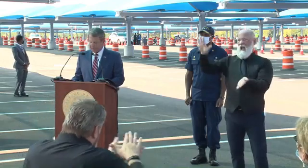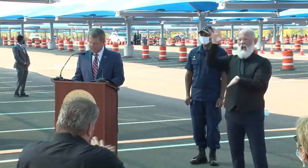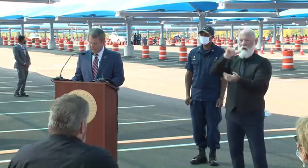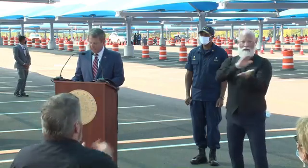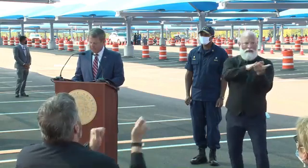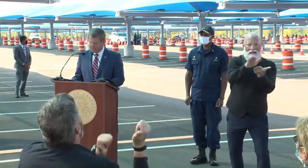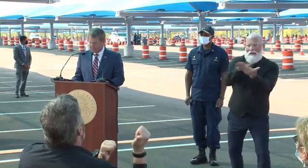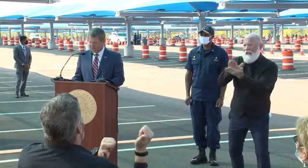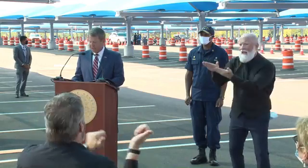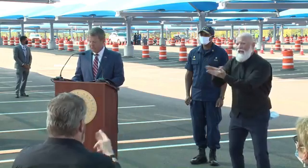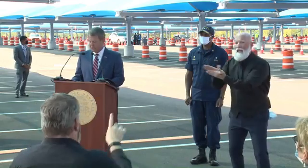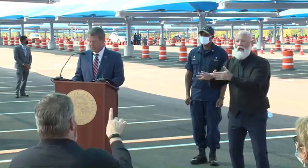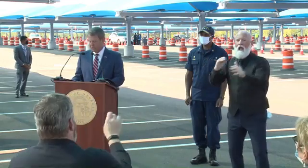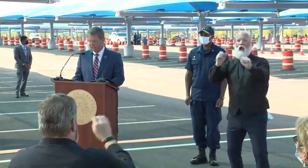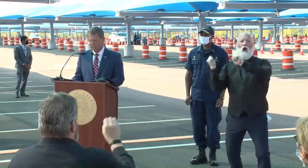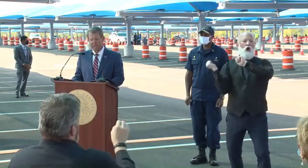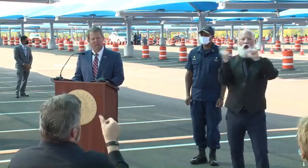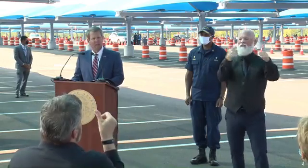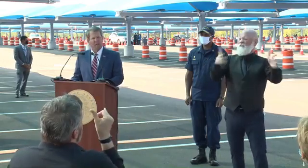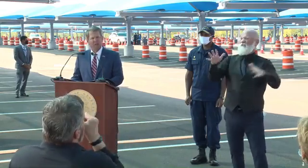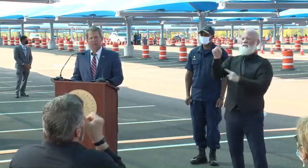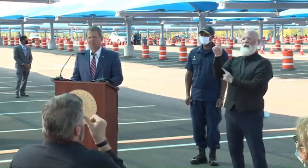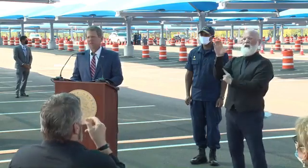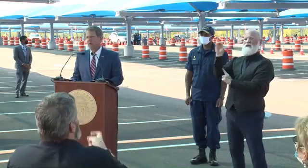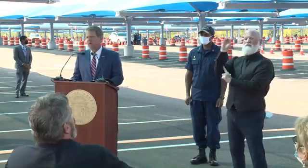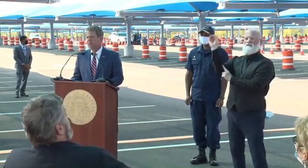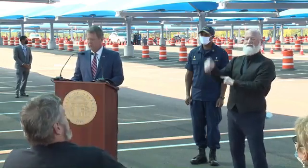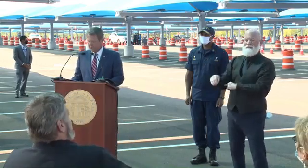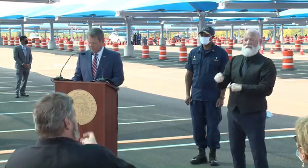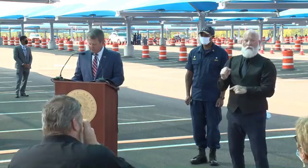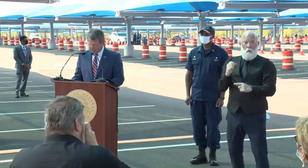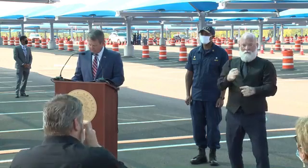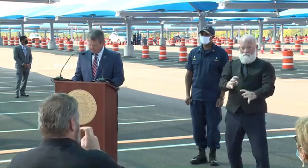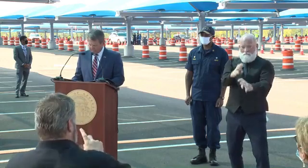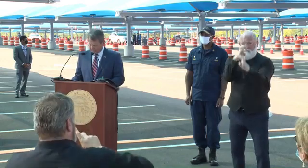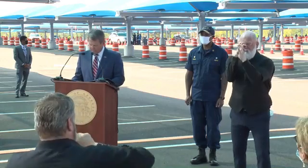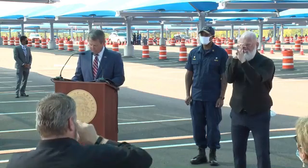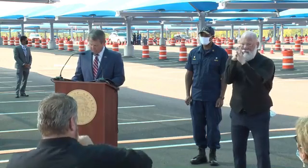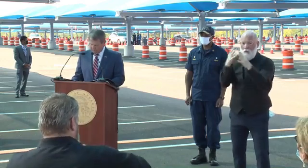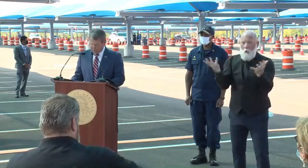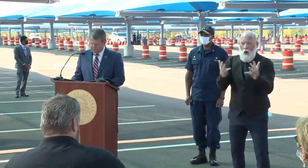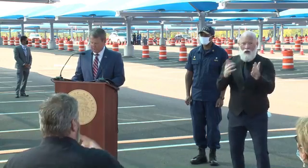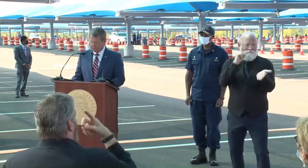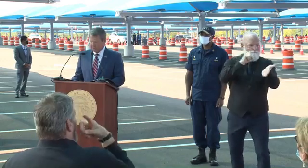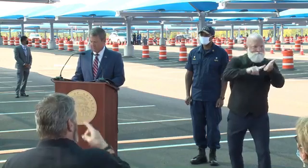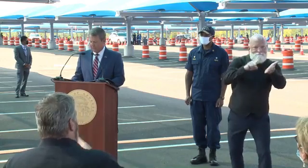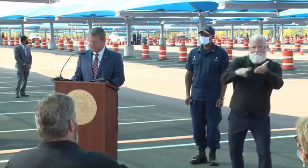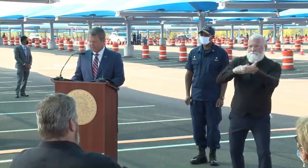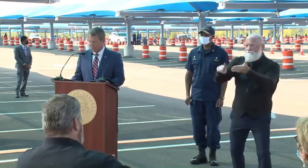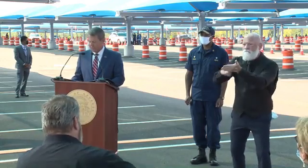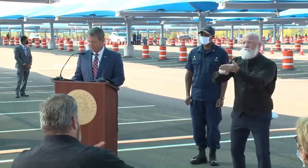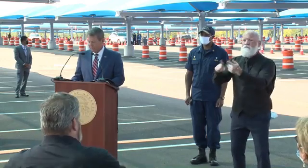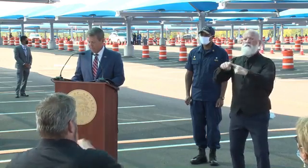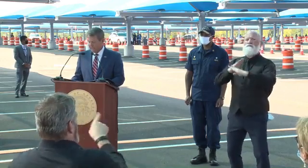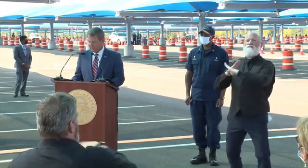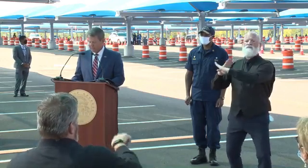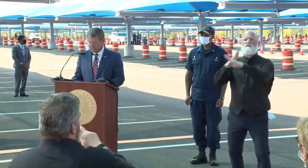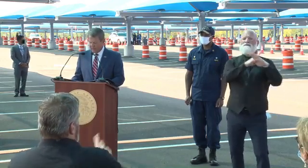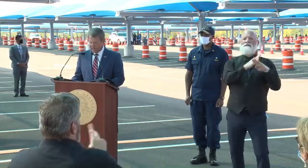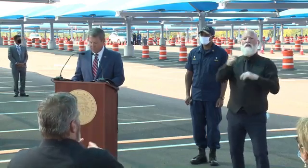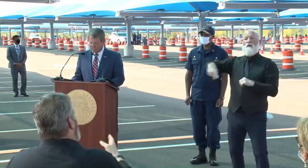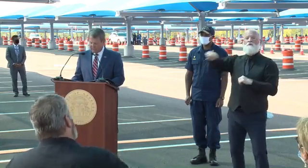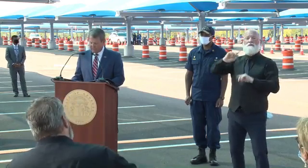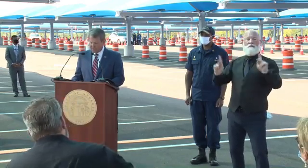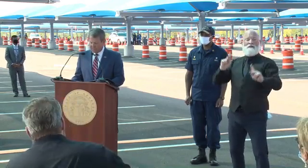implementing strict guidance to continue protecting the most vulnerable in our state. The shelter-in-place order for the